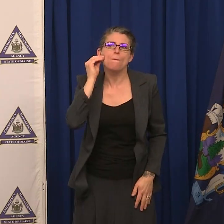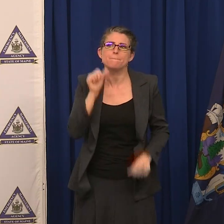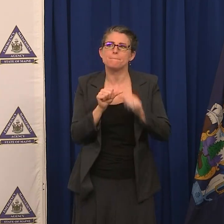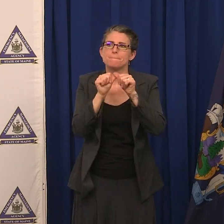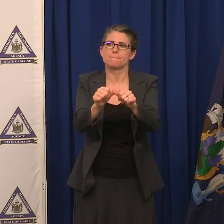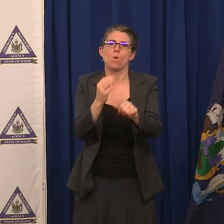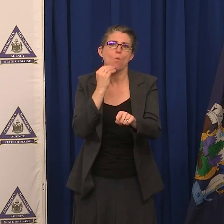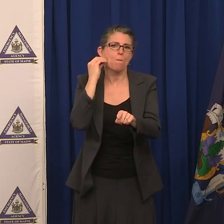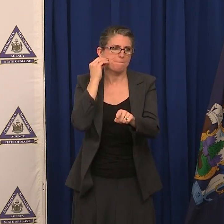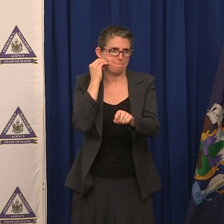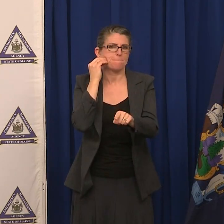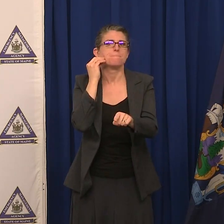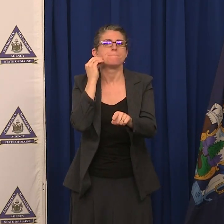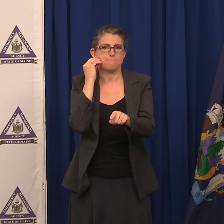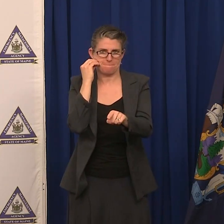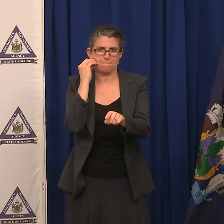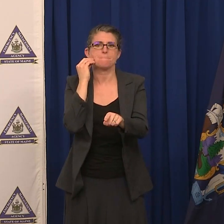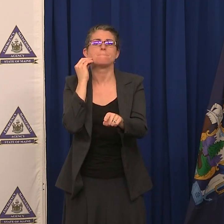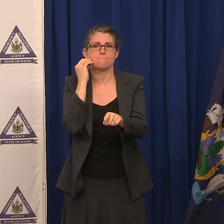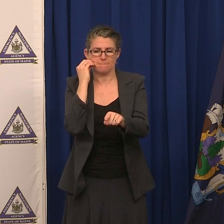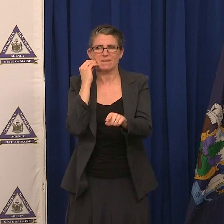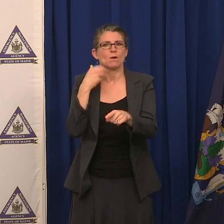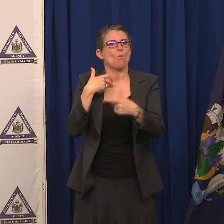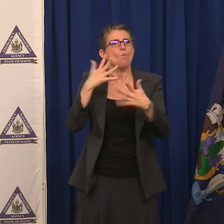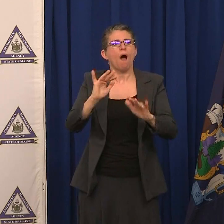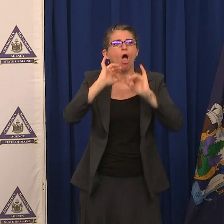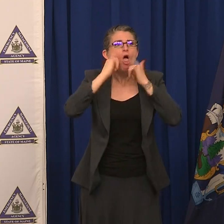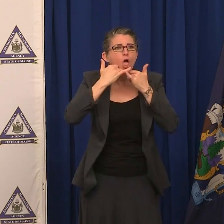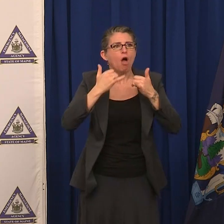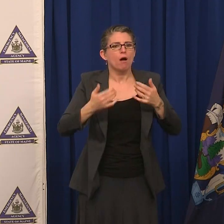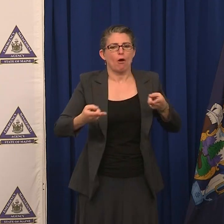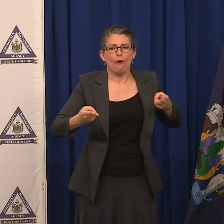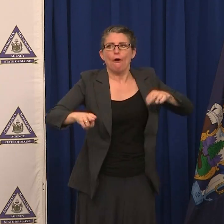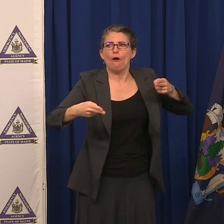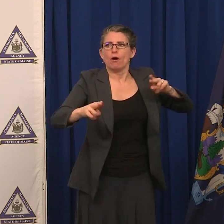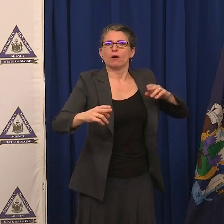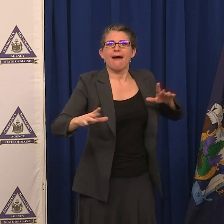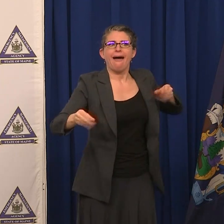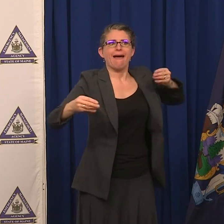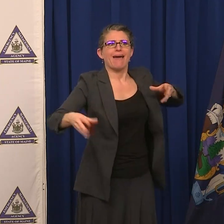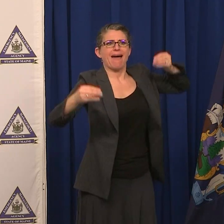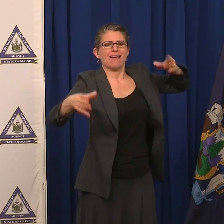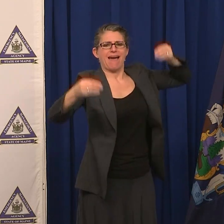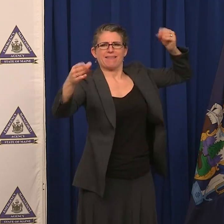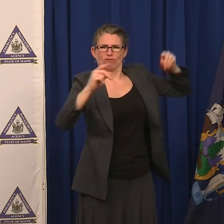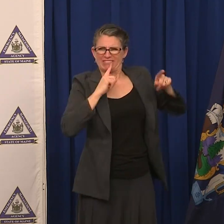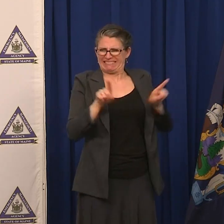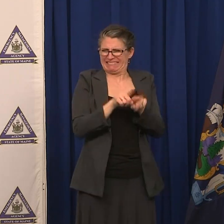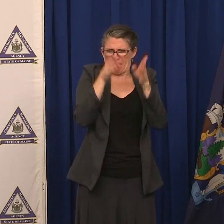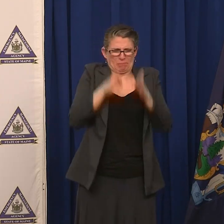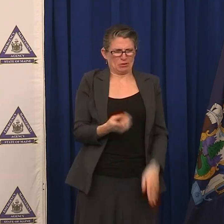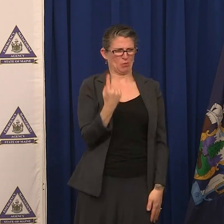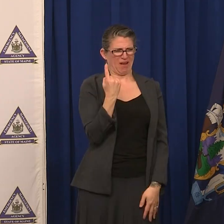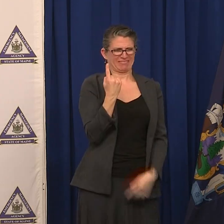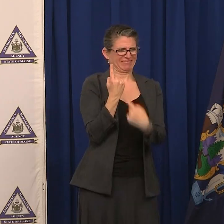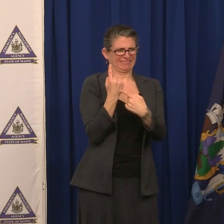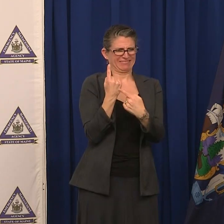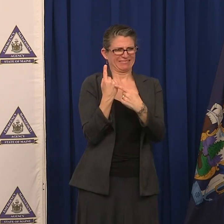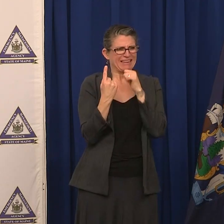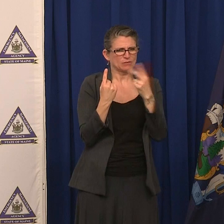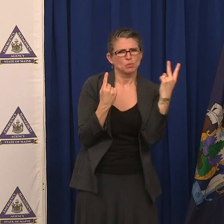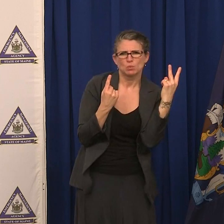disease that is already here, that is already widely circulating, with a disease that we anticipate